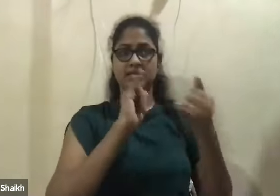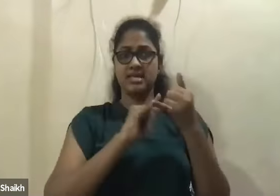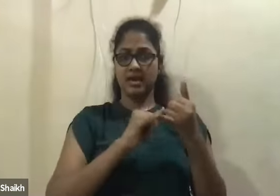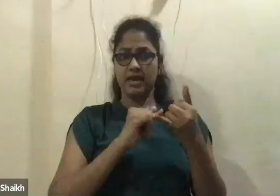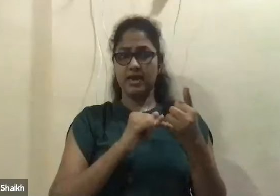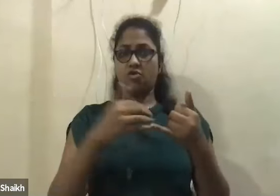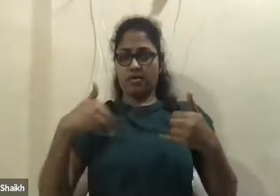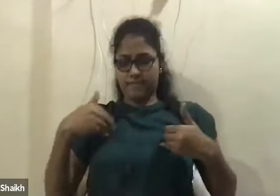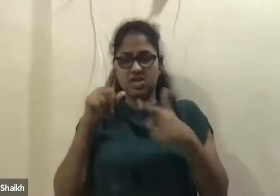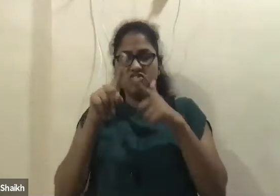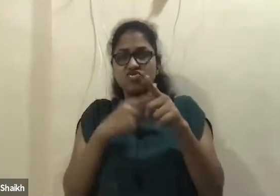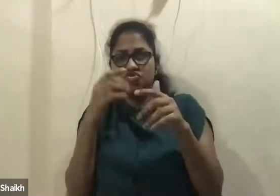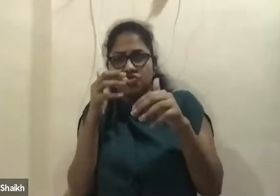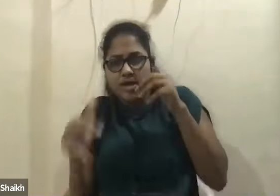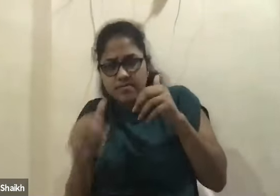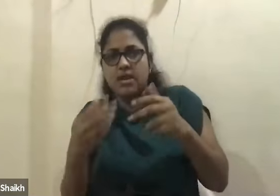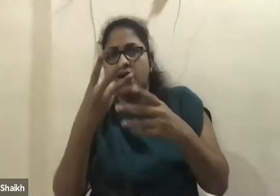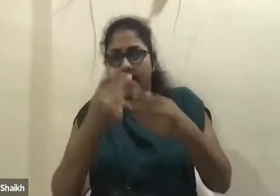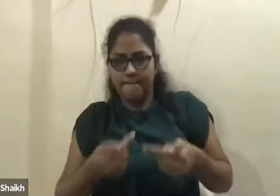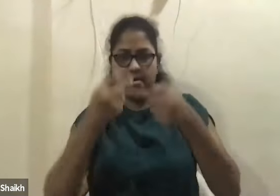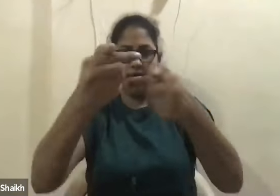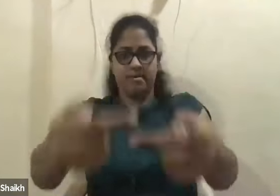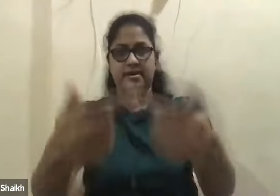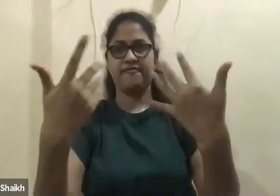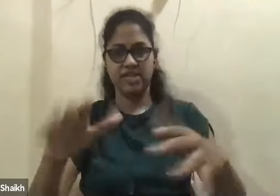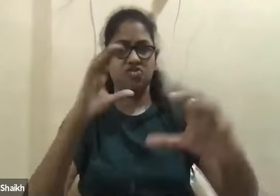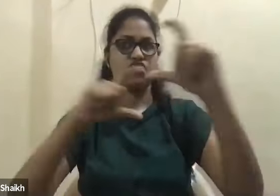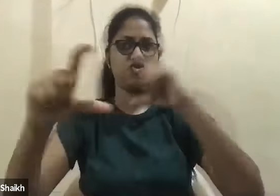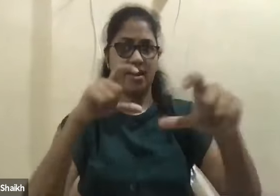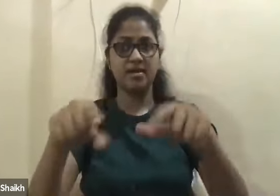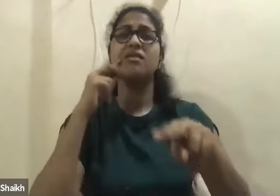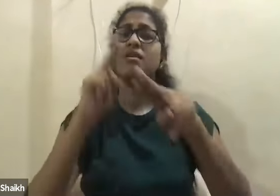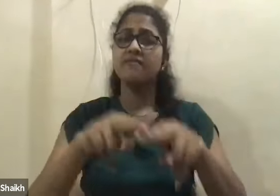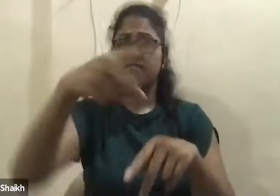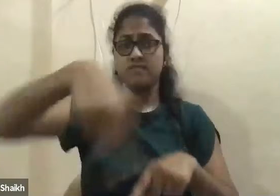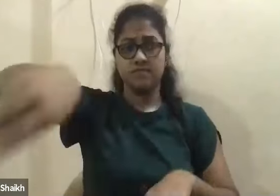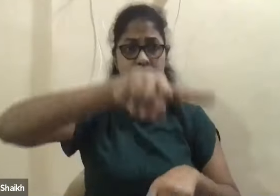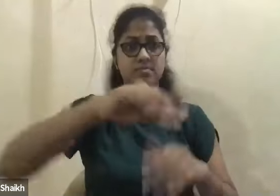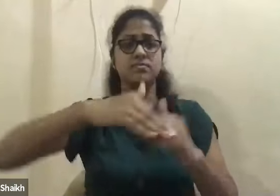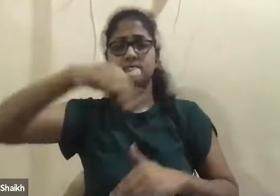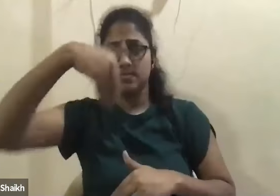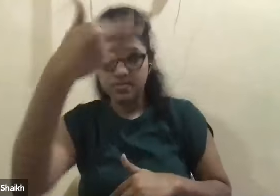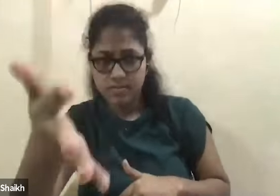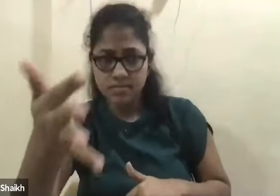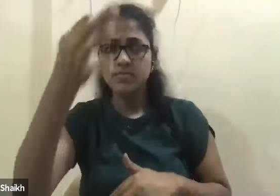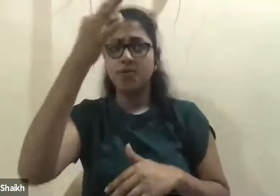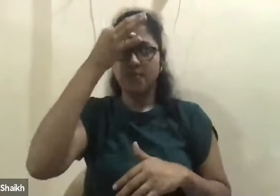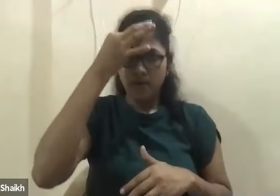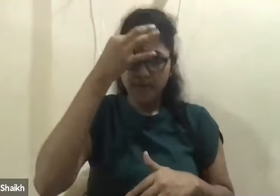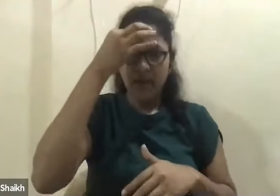number in the chat box. So any queries later, you can just direct to us and